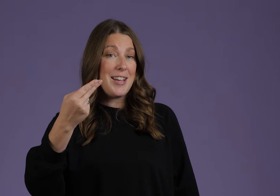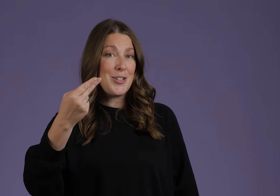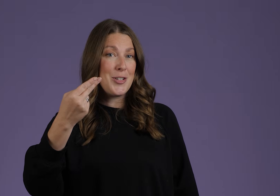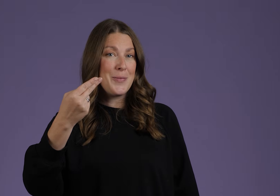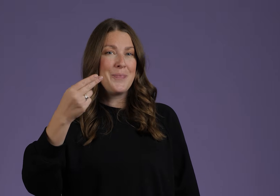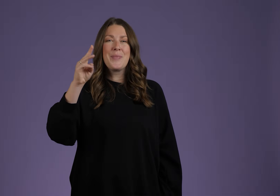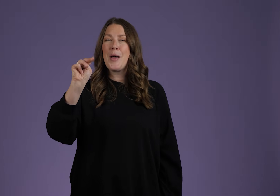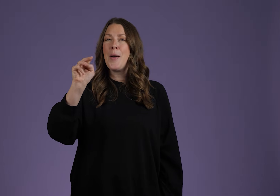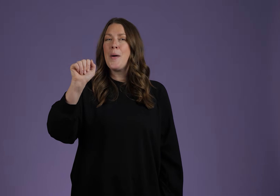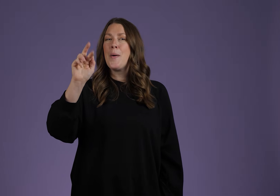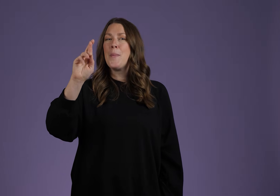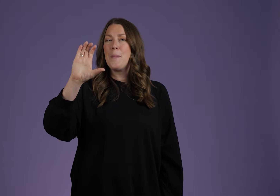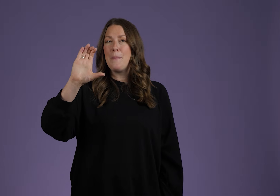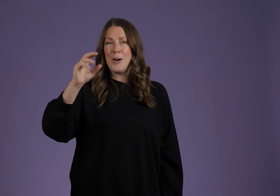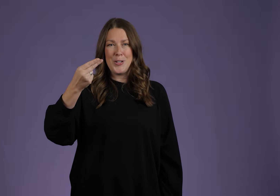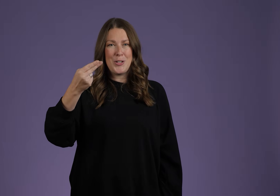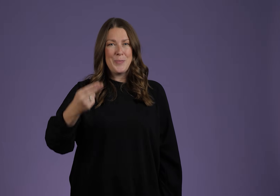M-A-R-C-H. March.